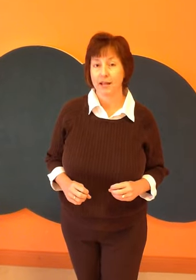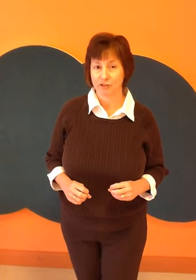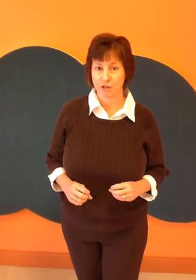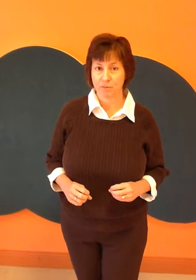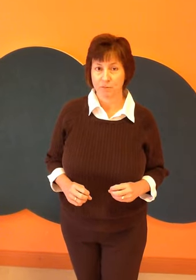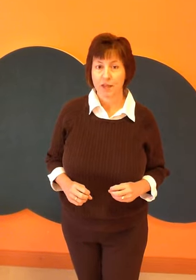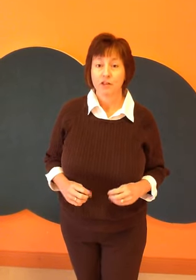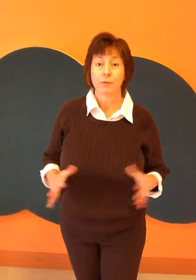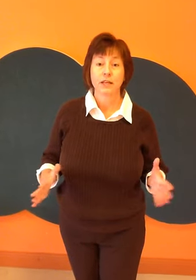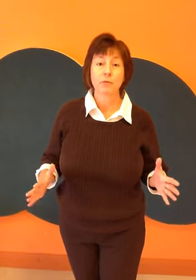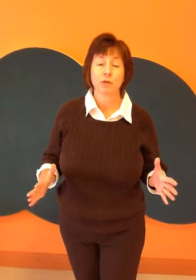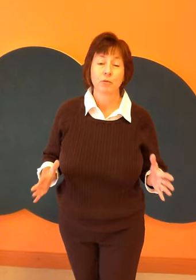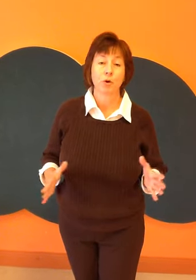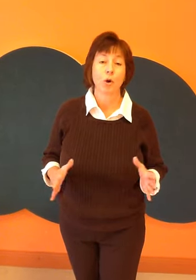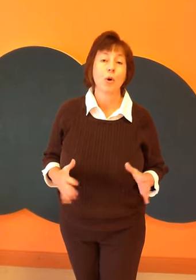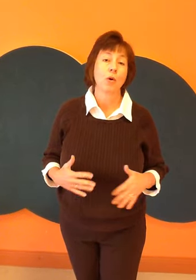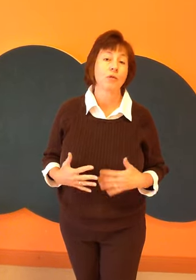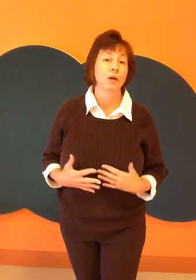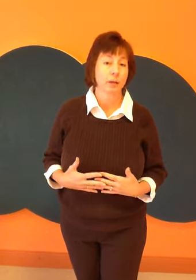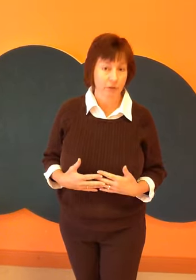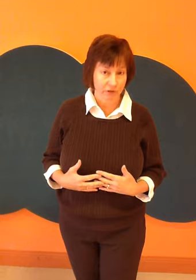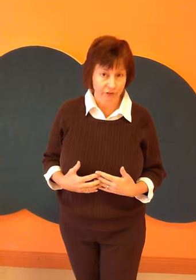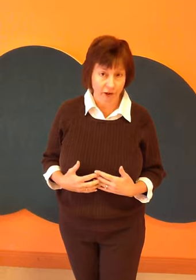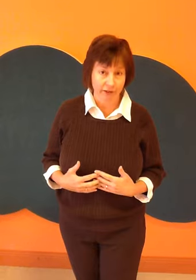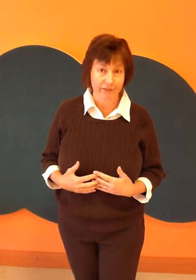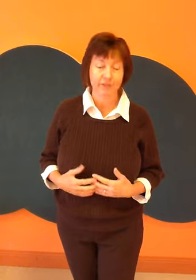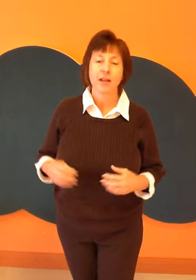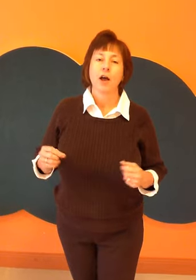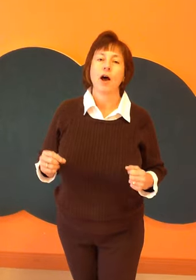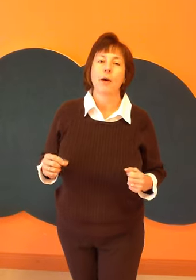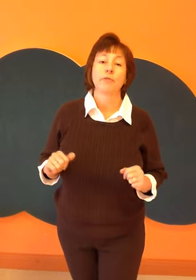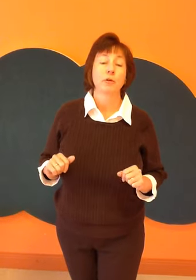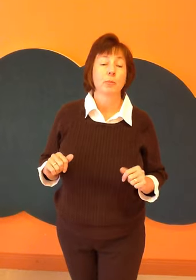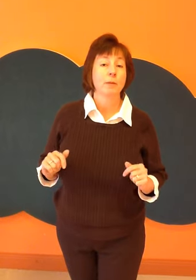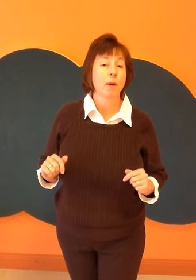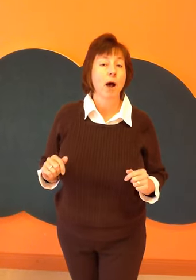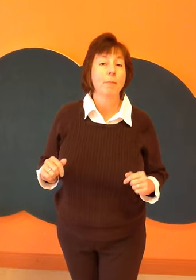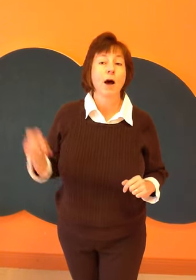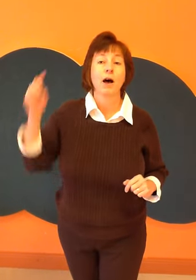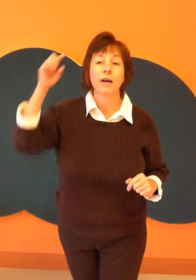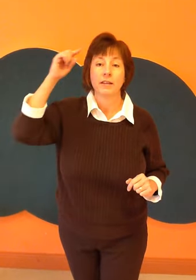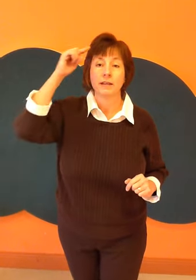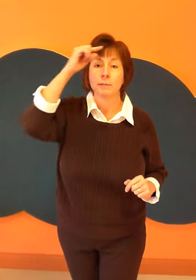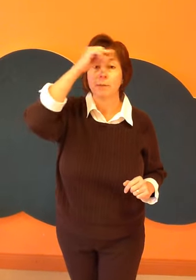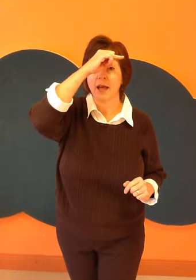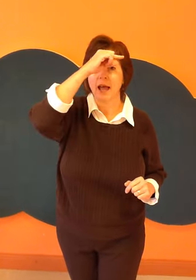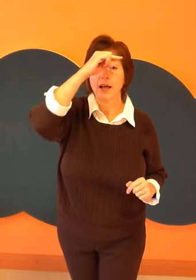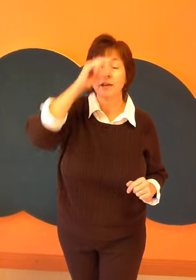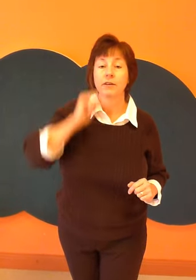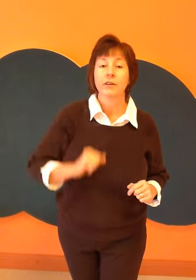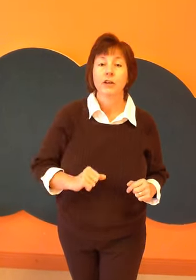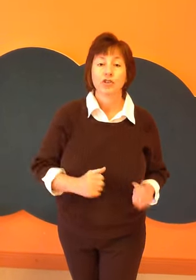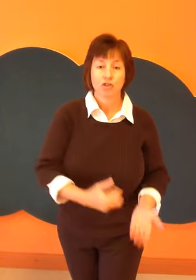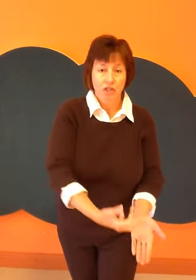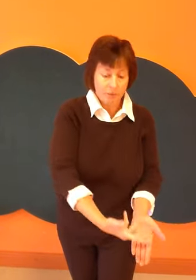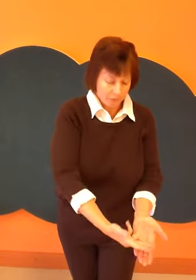Sheep. To begin with, we'll go over a couple of the signs. So it'll be Baa Baa and then black sheep,